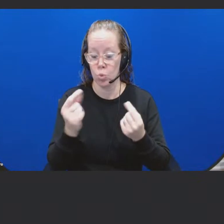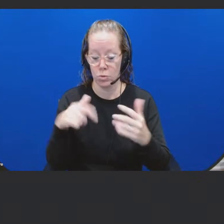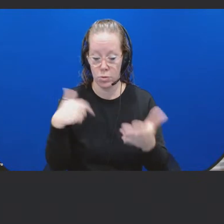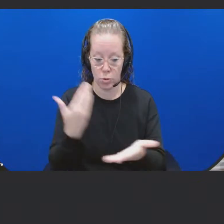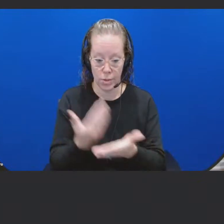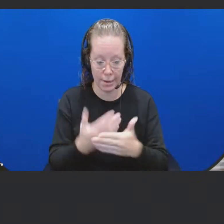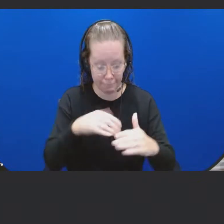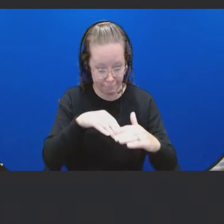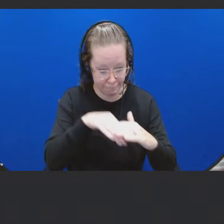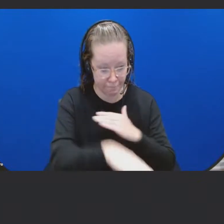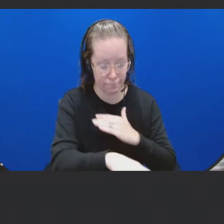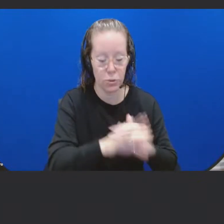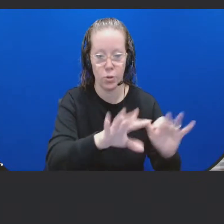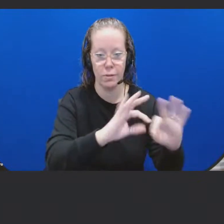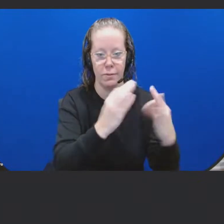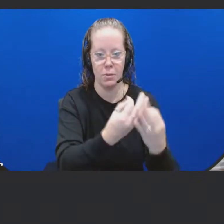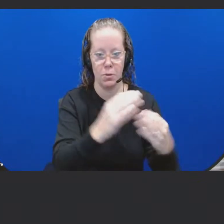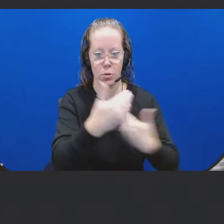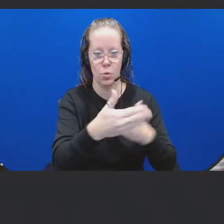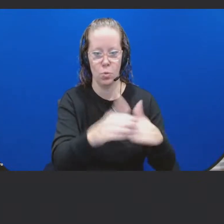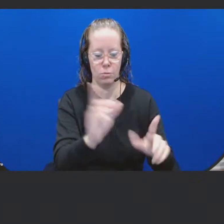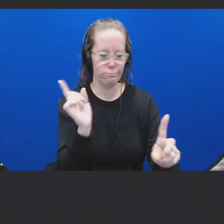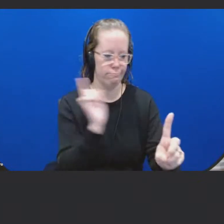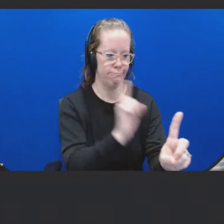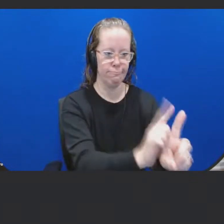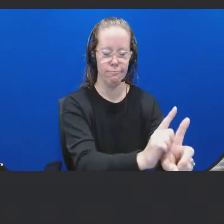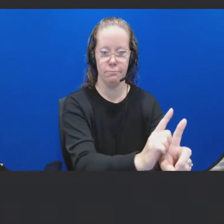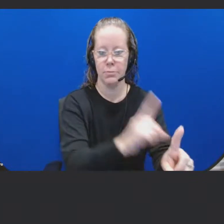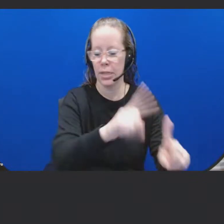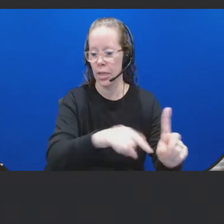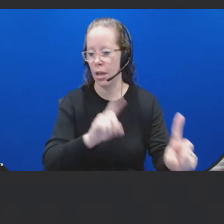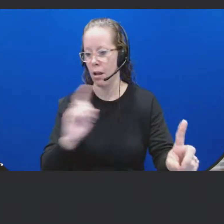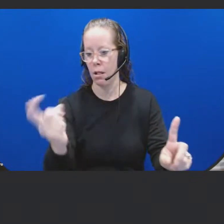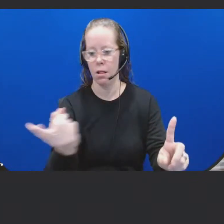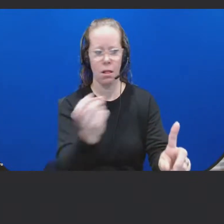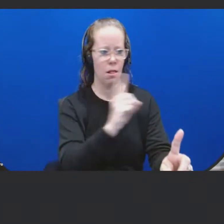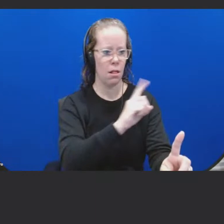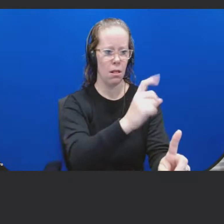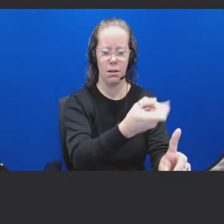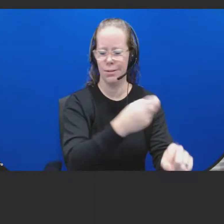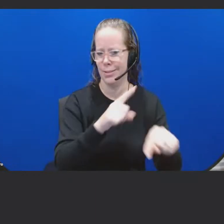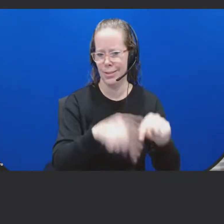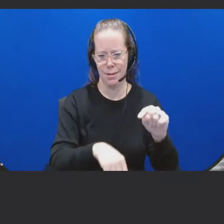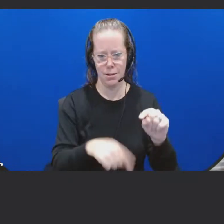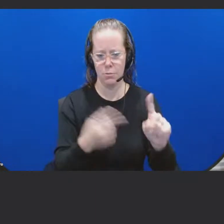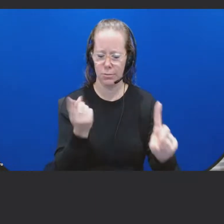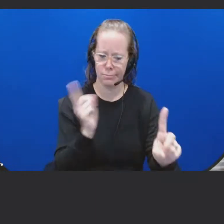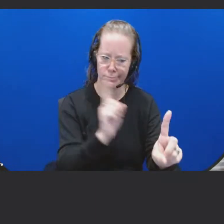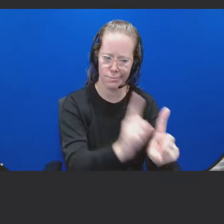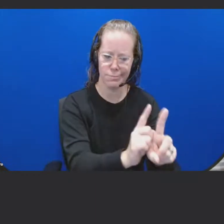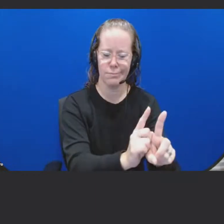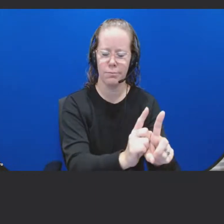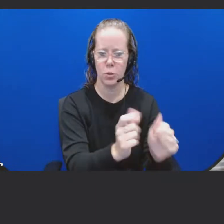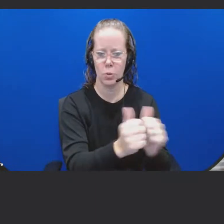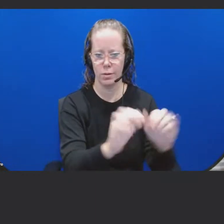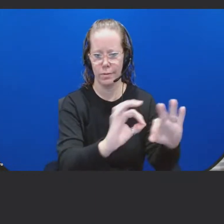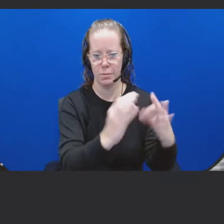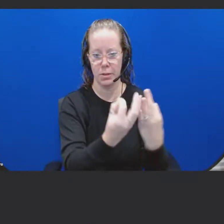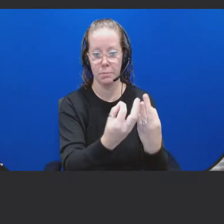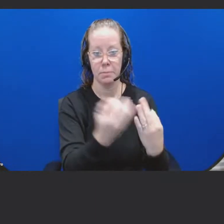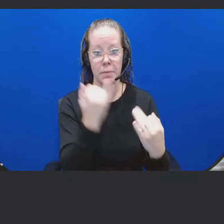room. You would not be allowed to walk around the home. If you're in with the resident and you need